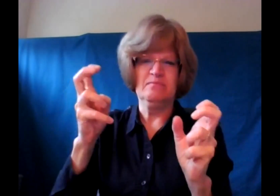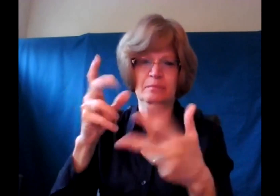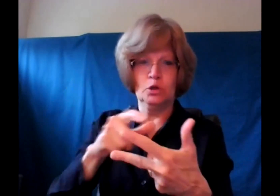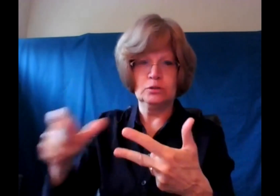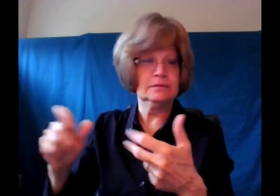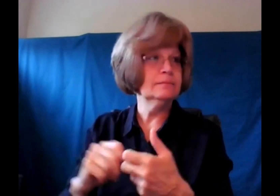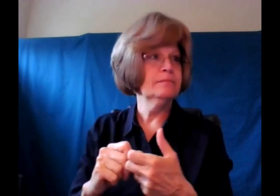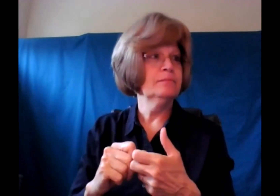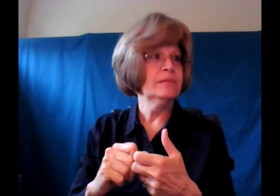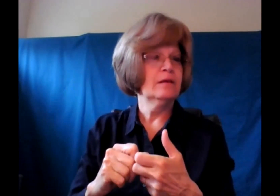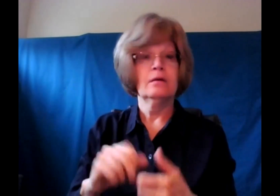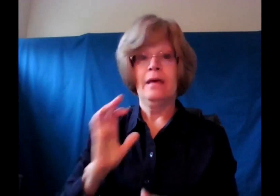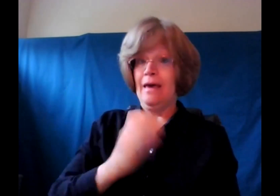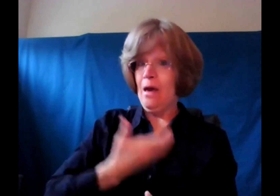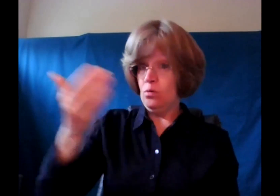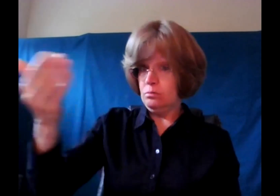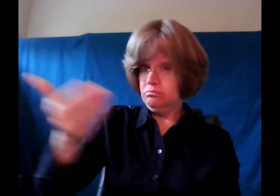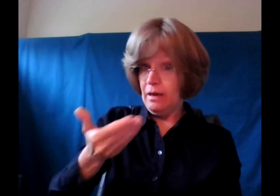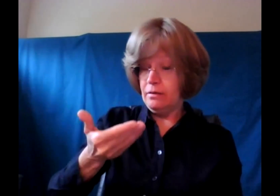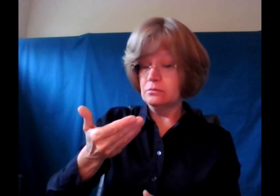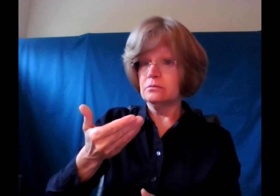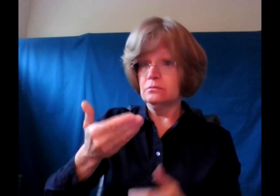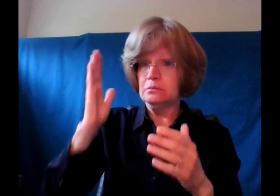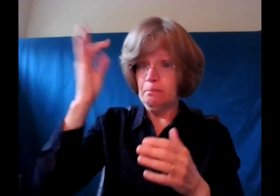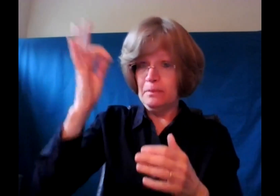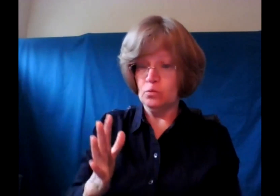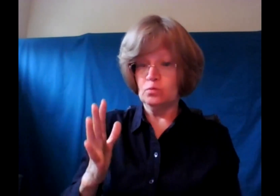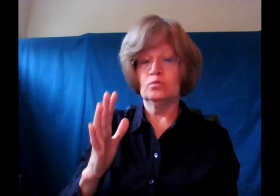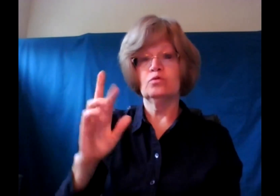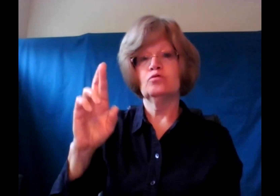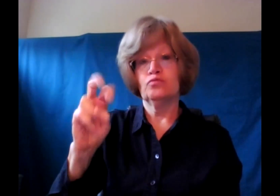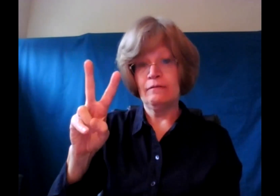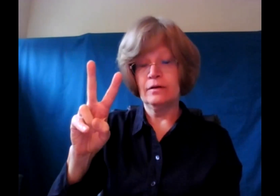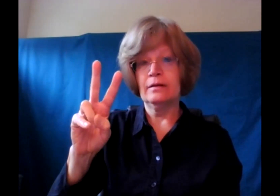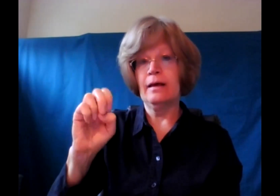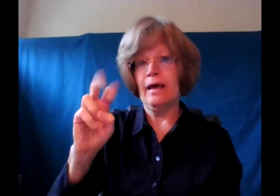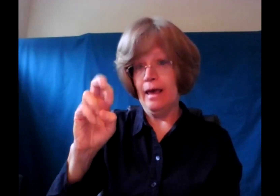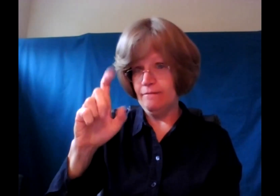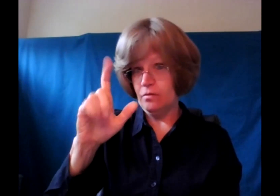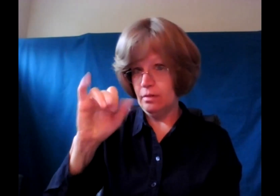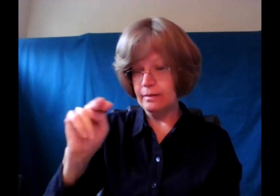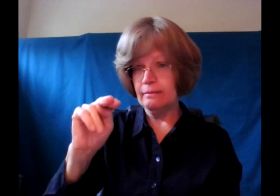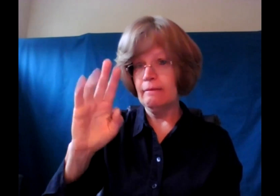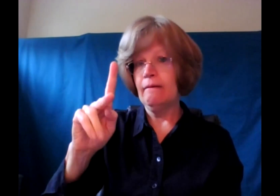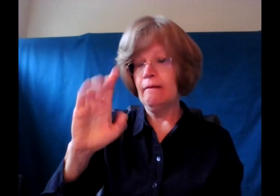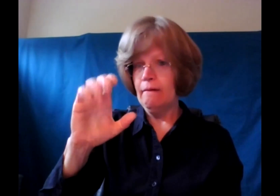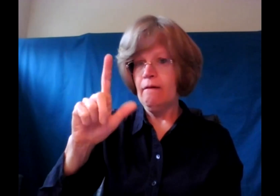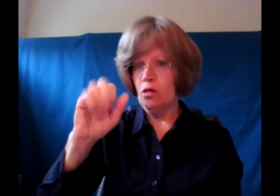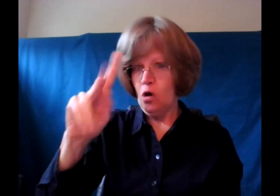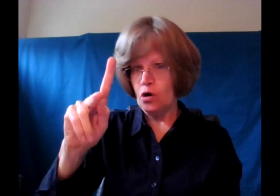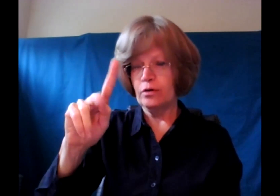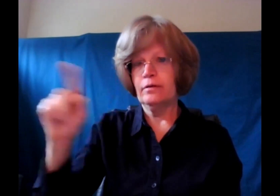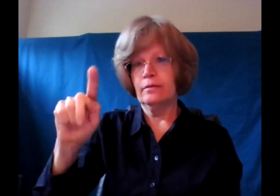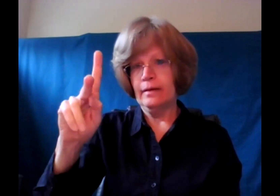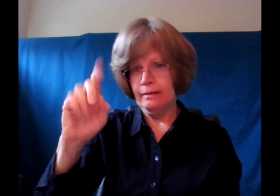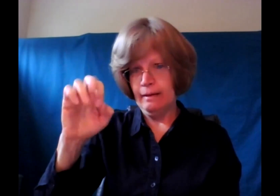As guest, Reverend Evelyn, what can't well share? It's a mystery.